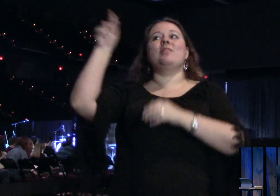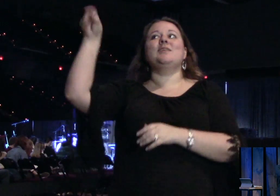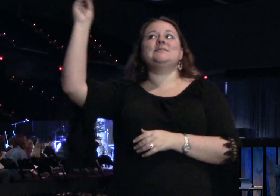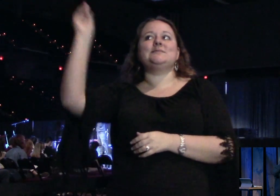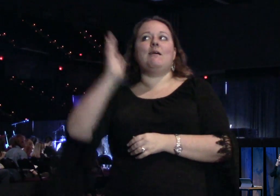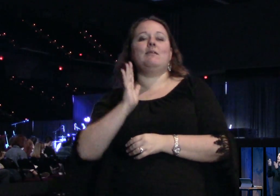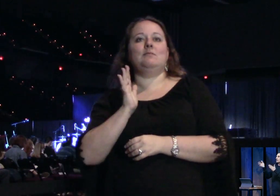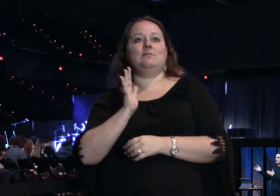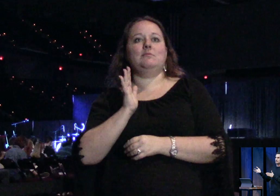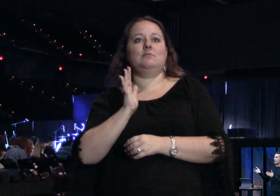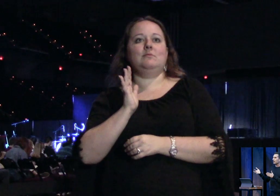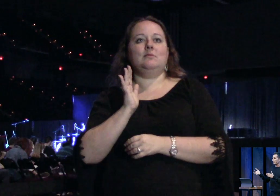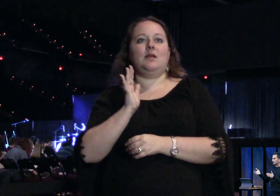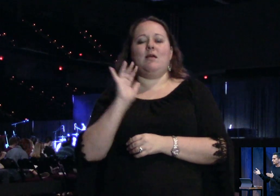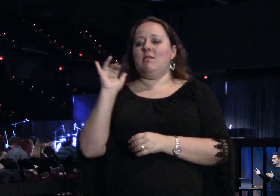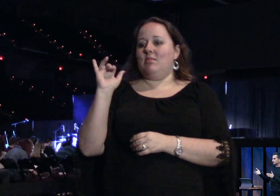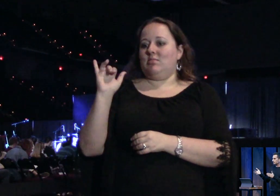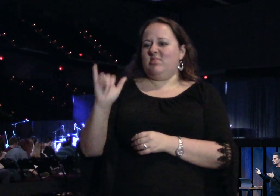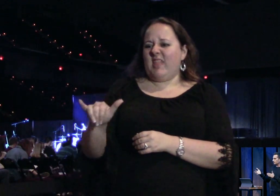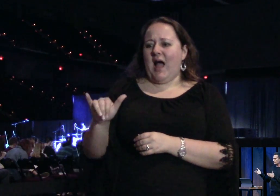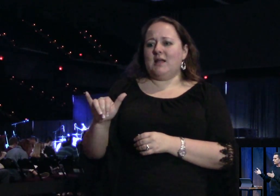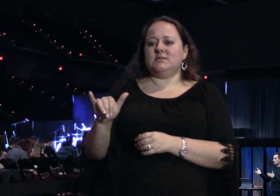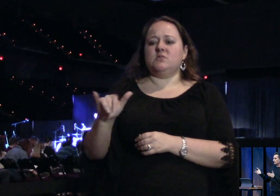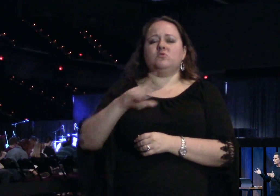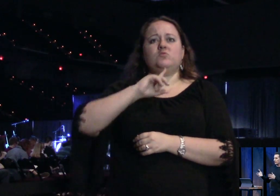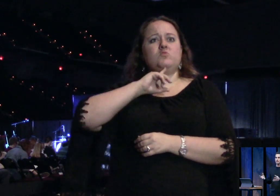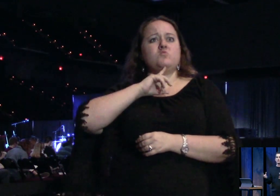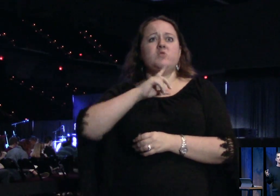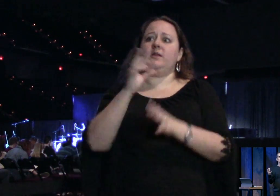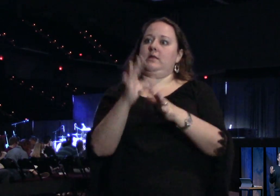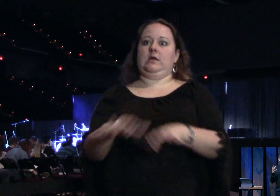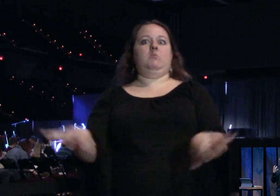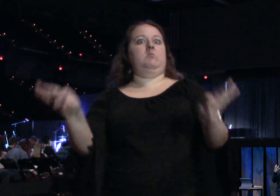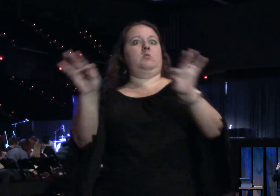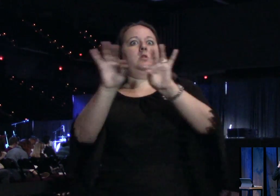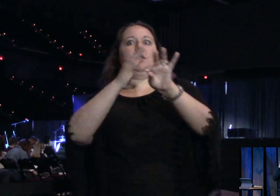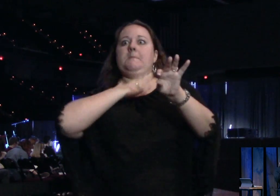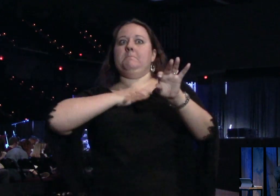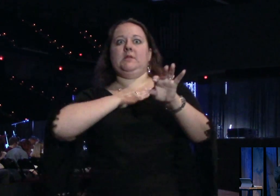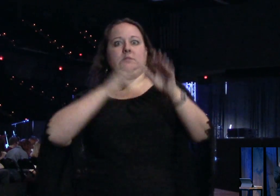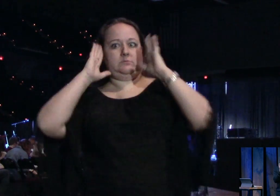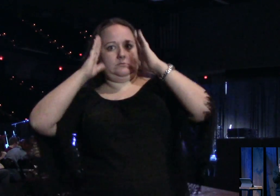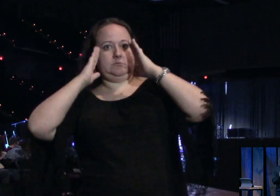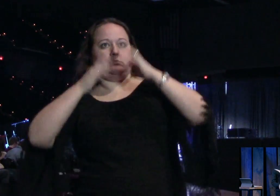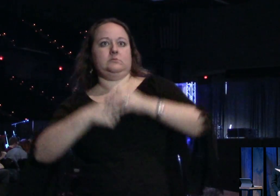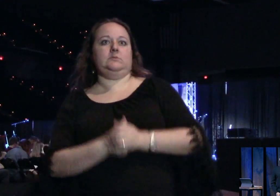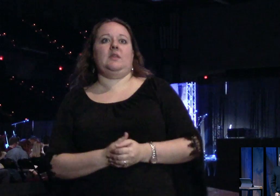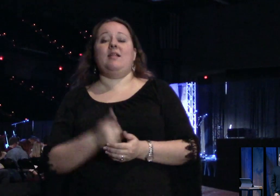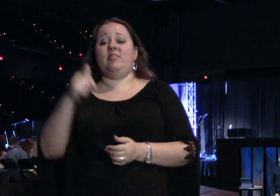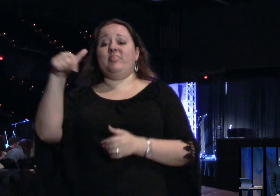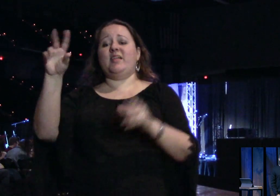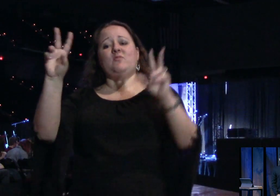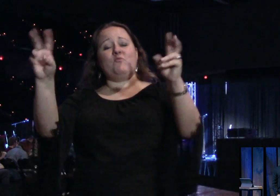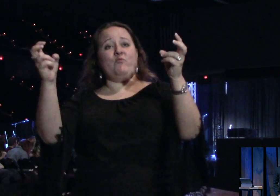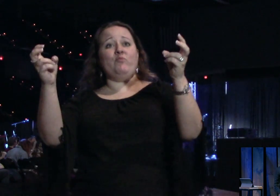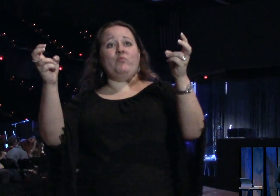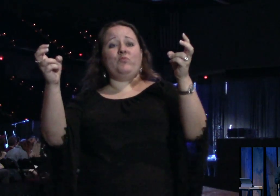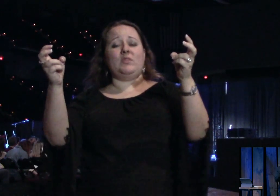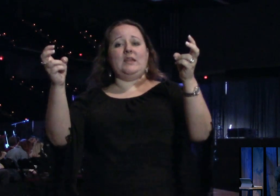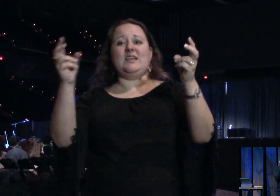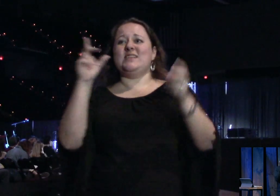phrase under the sun. And this is extremely important. Please don't miss